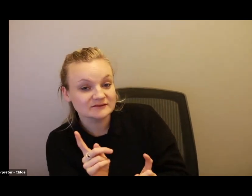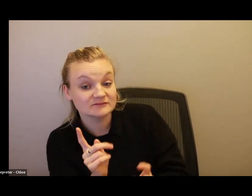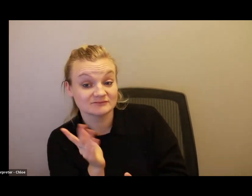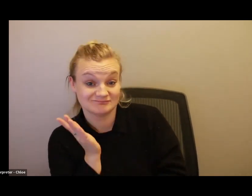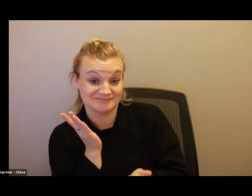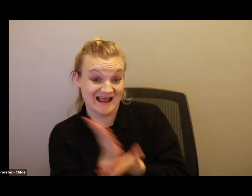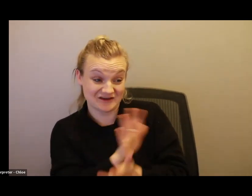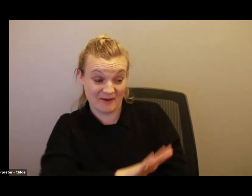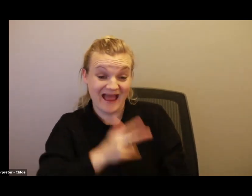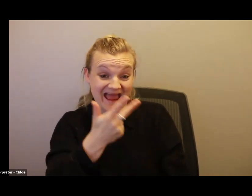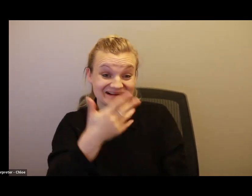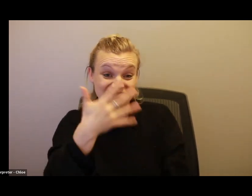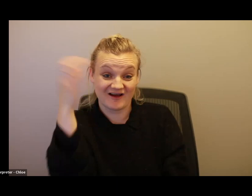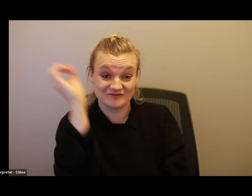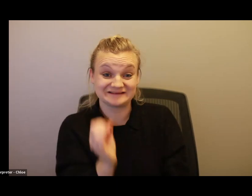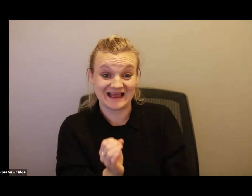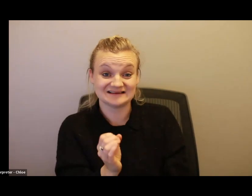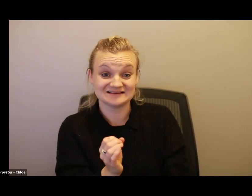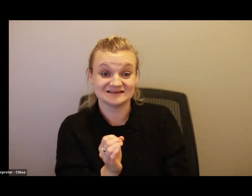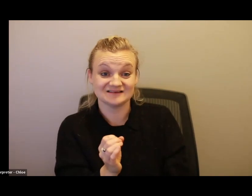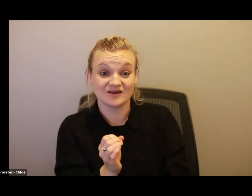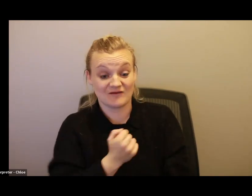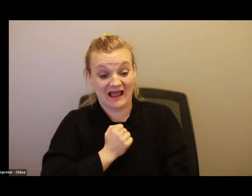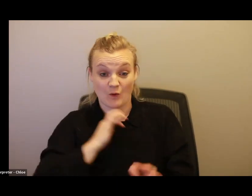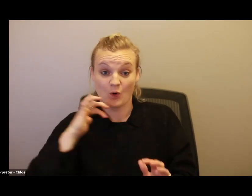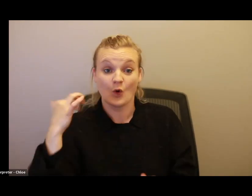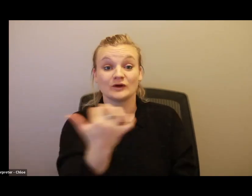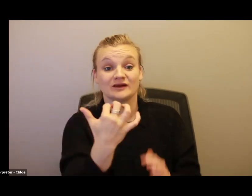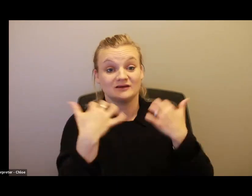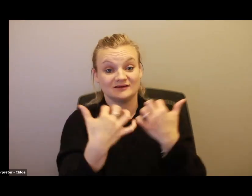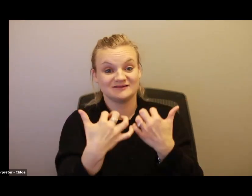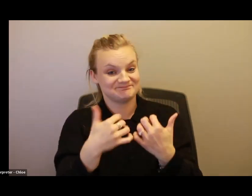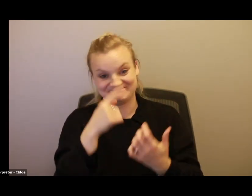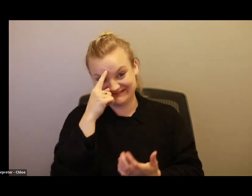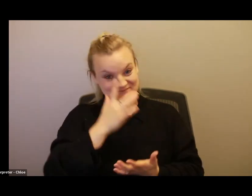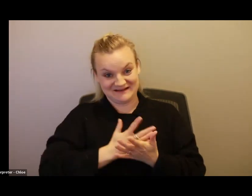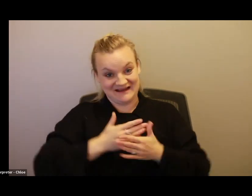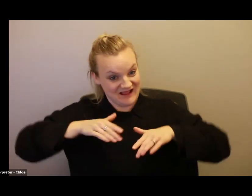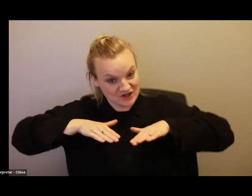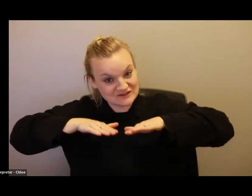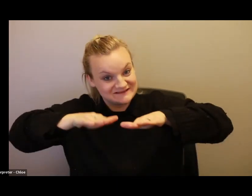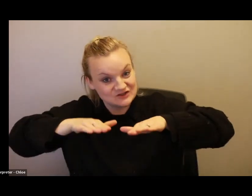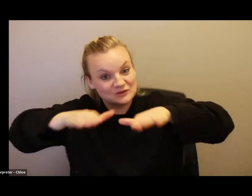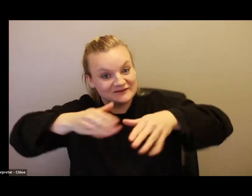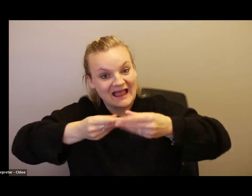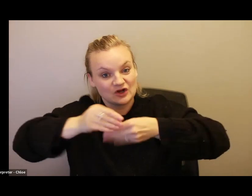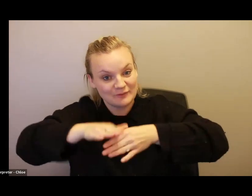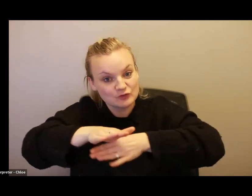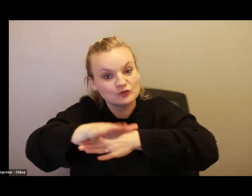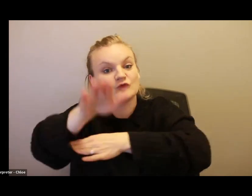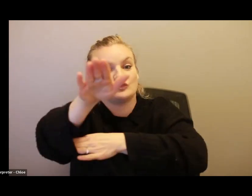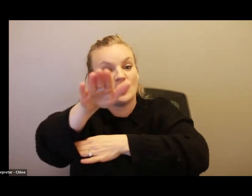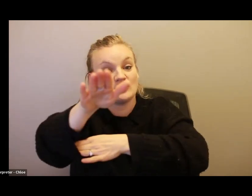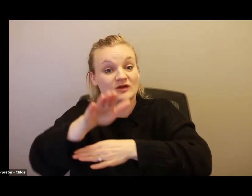around 85% of our audience didn't believe that the continual economic growth story